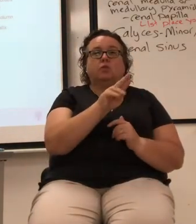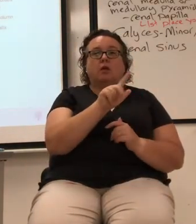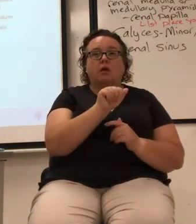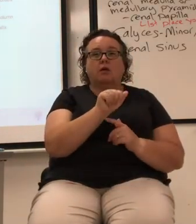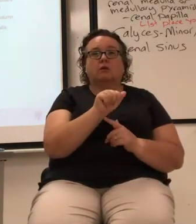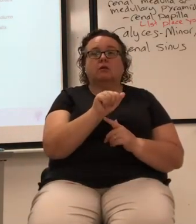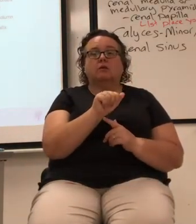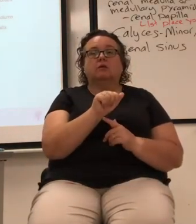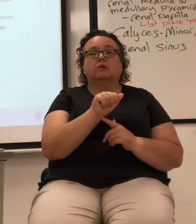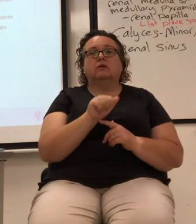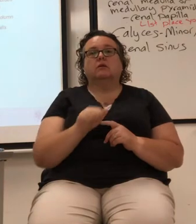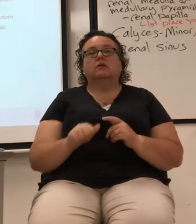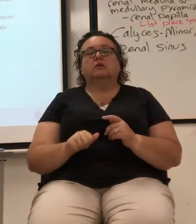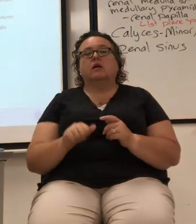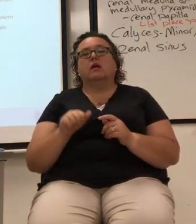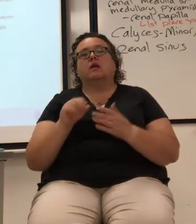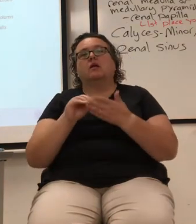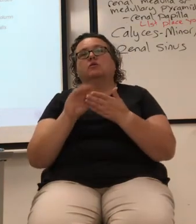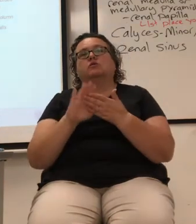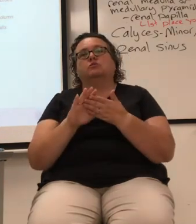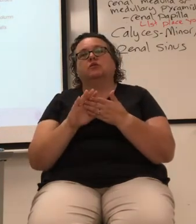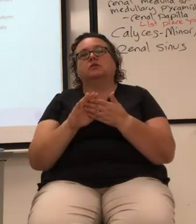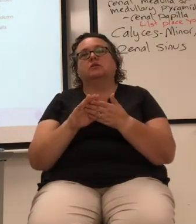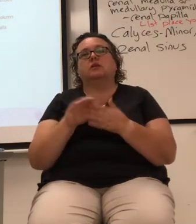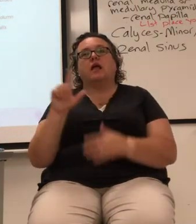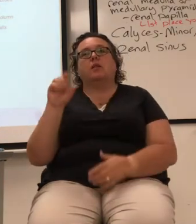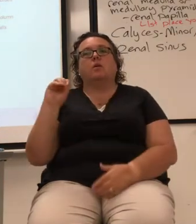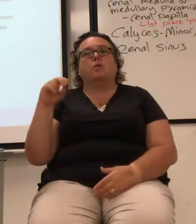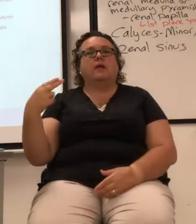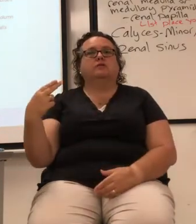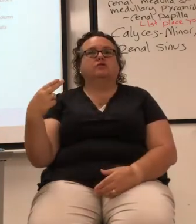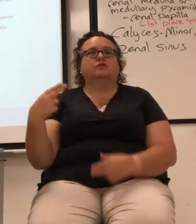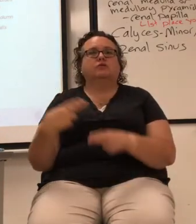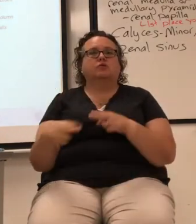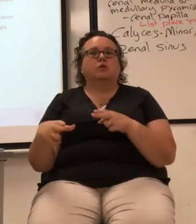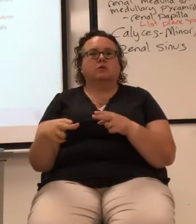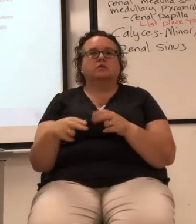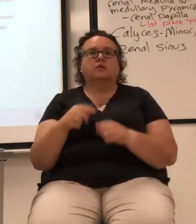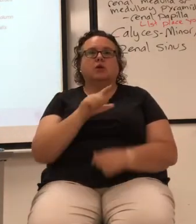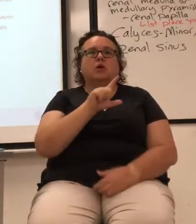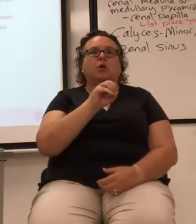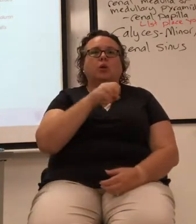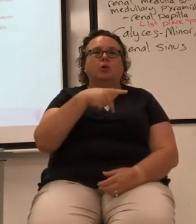And I'll just put long LOH for short, loop of Henle.